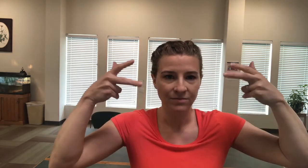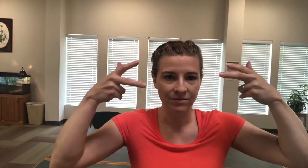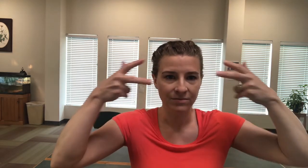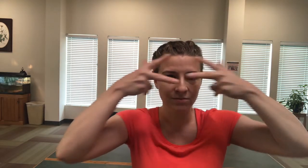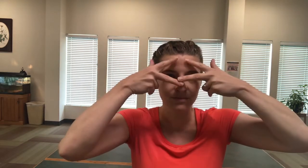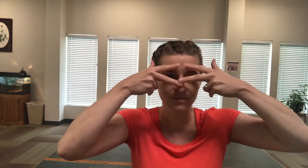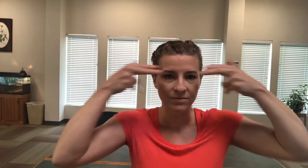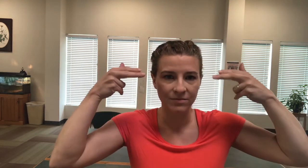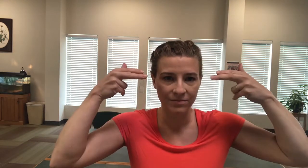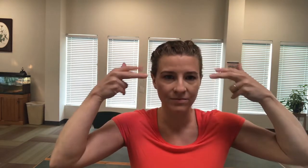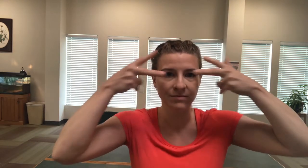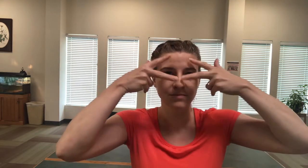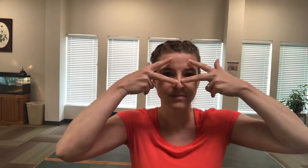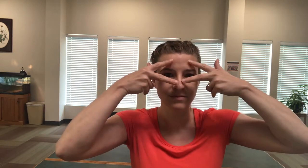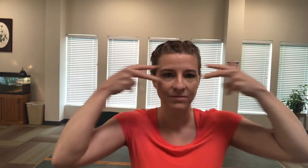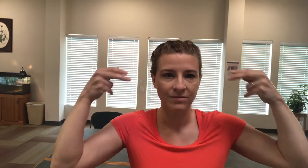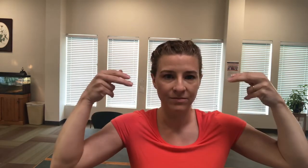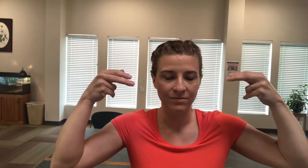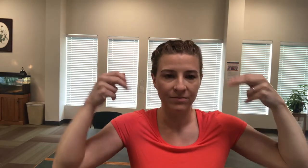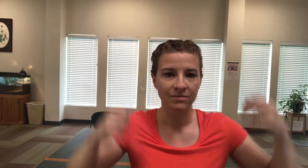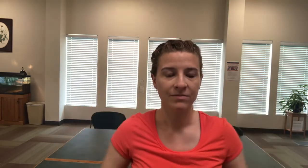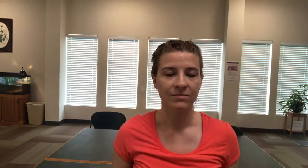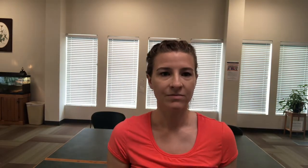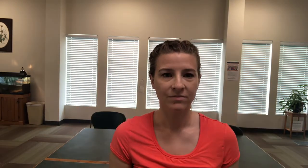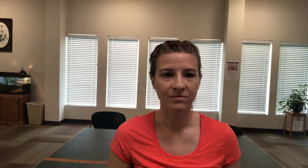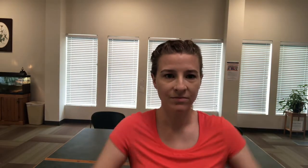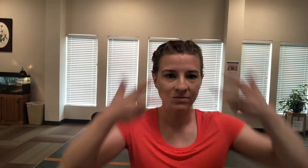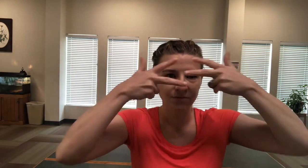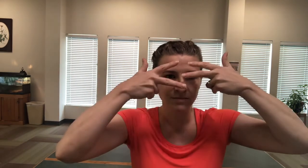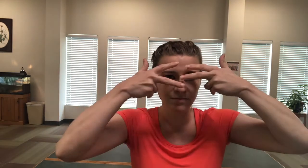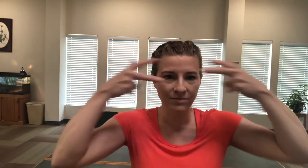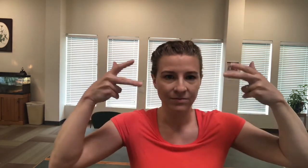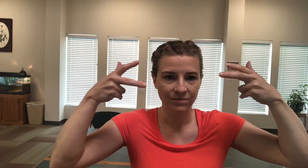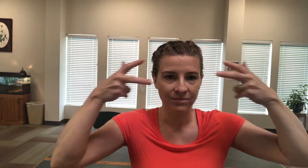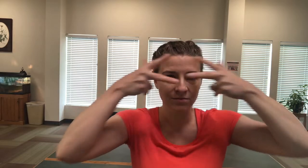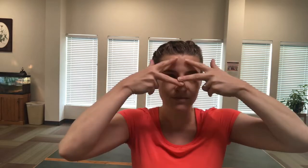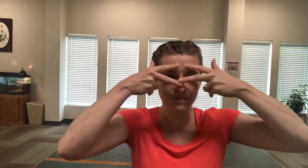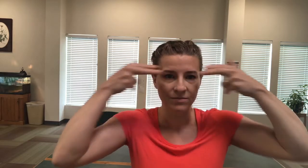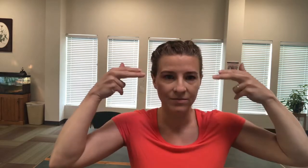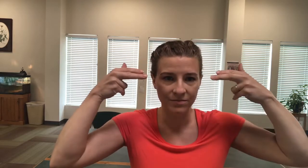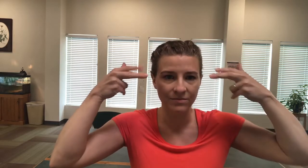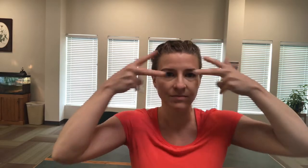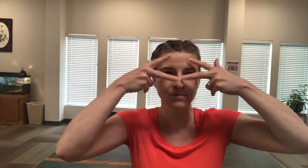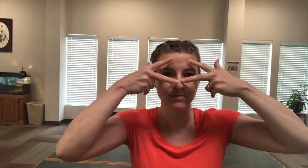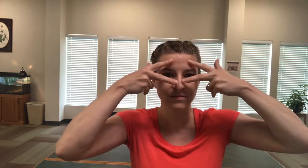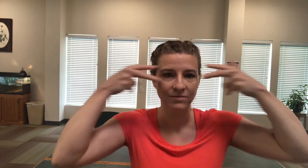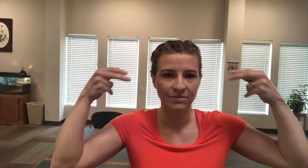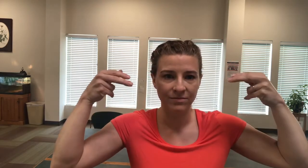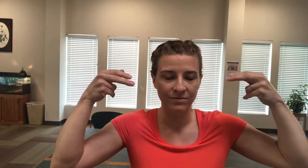middle finger in a V shape in front of your eyes. Then move your fingers across your eyes like you are painting on a mask.